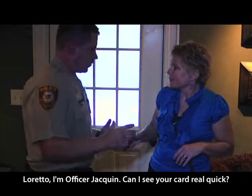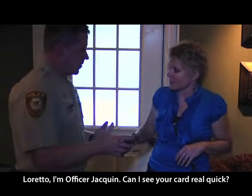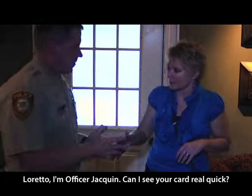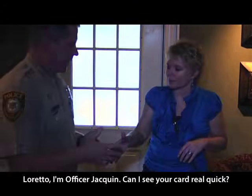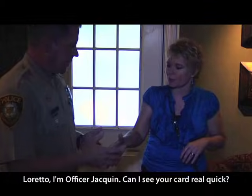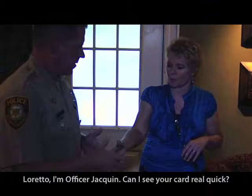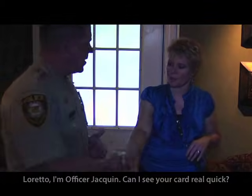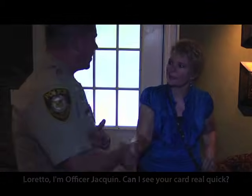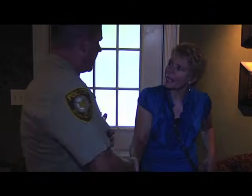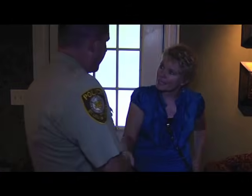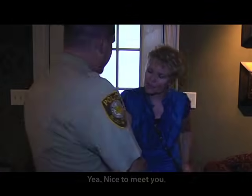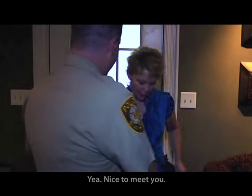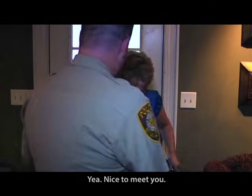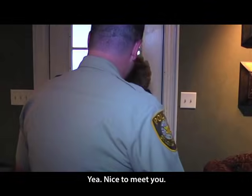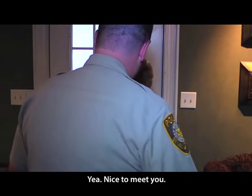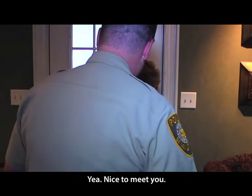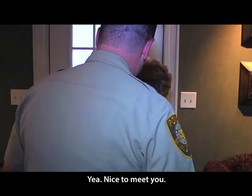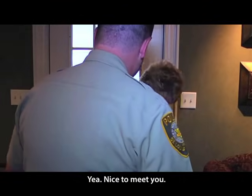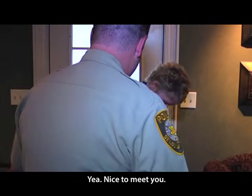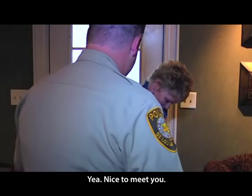real quick? Nice to meet you. Thanks for coming.